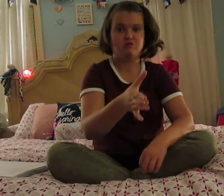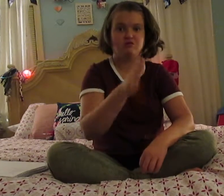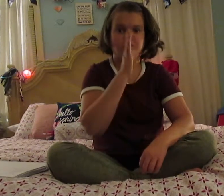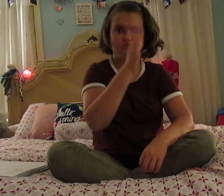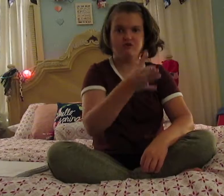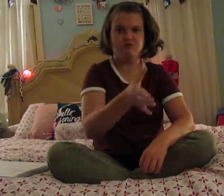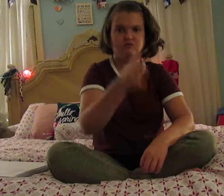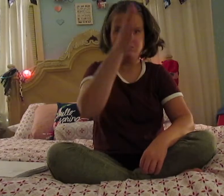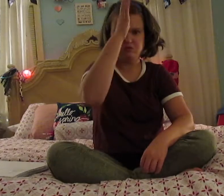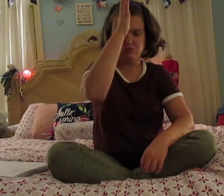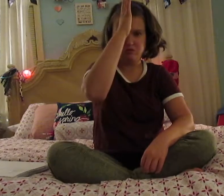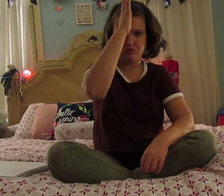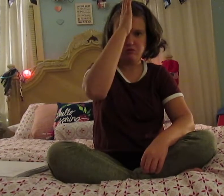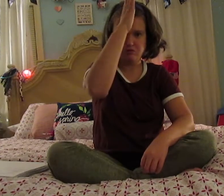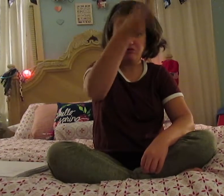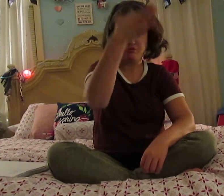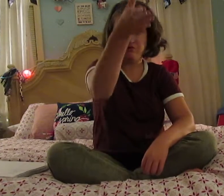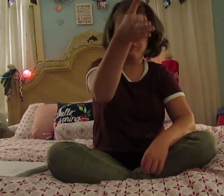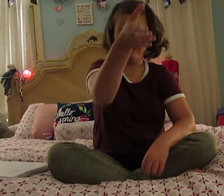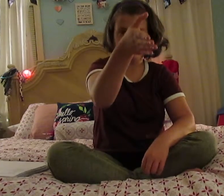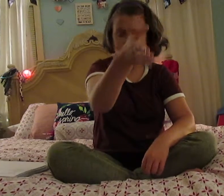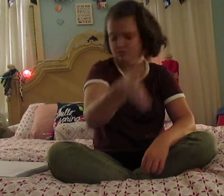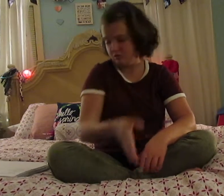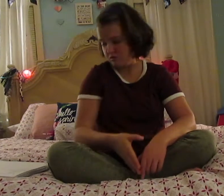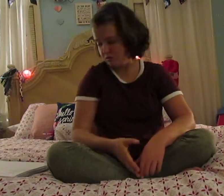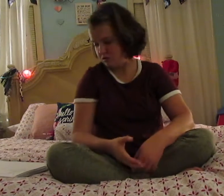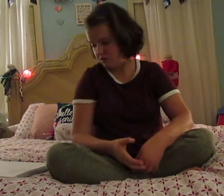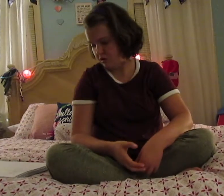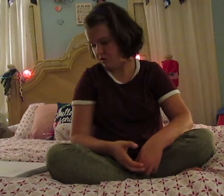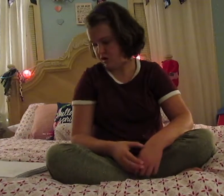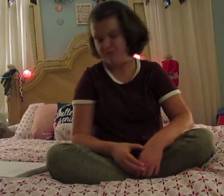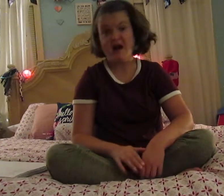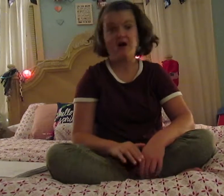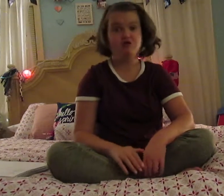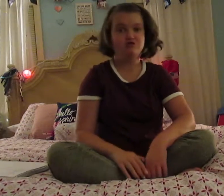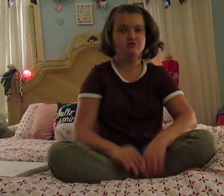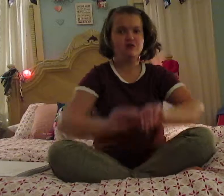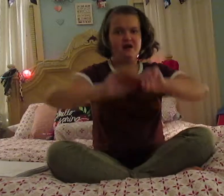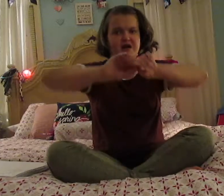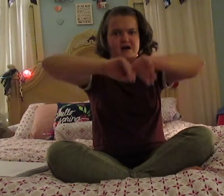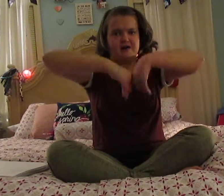grandmother, grandfather um how are you? How?